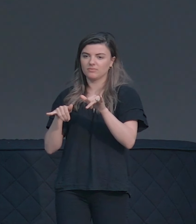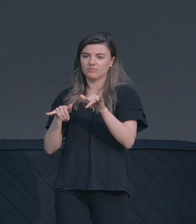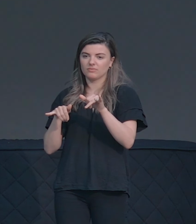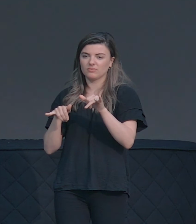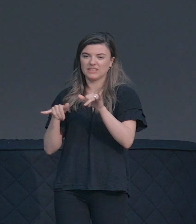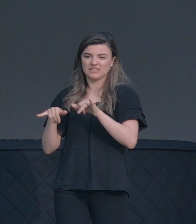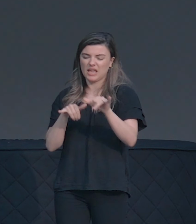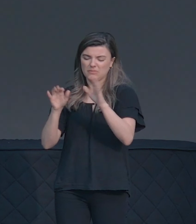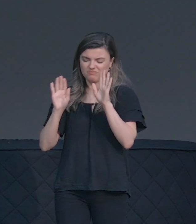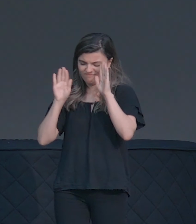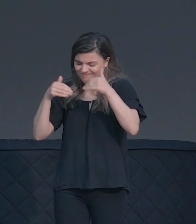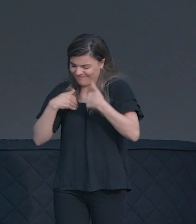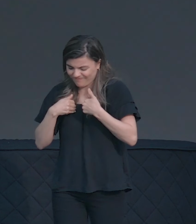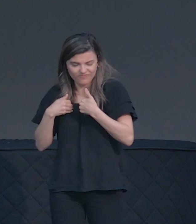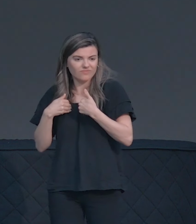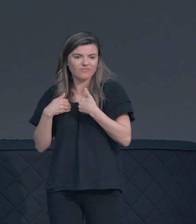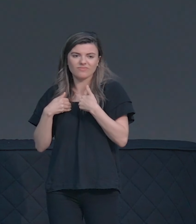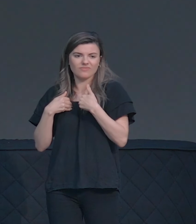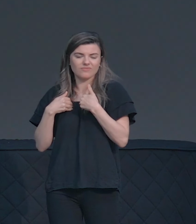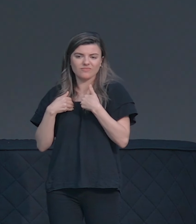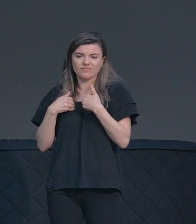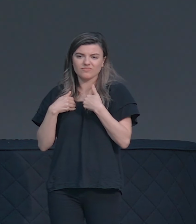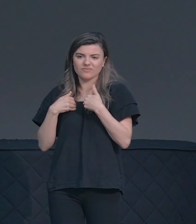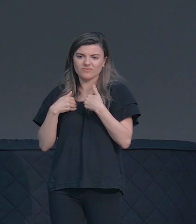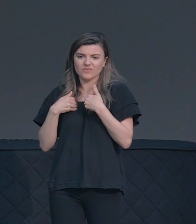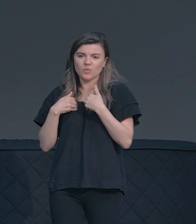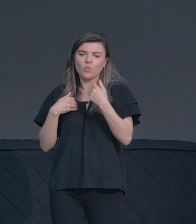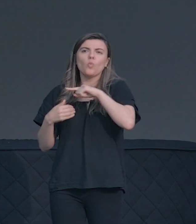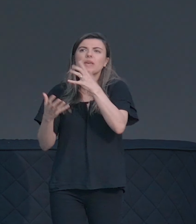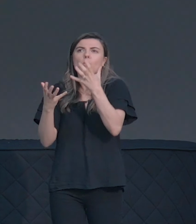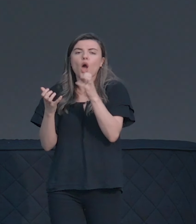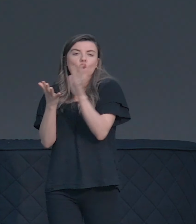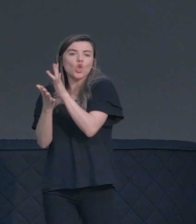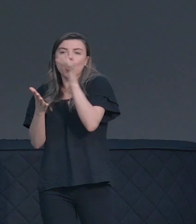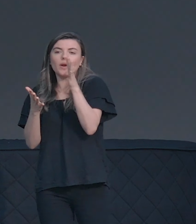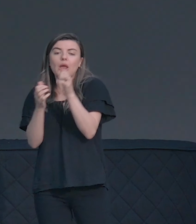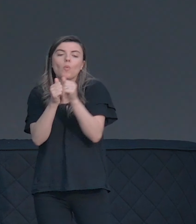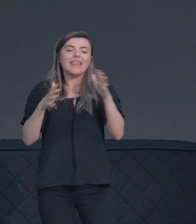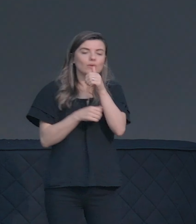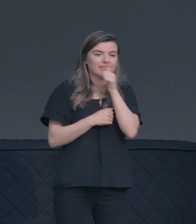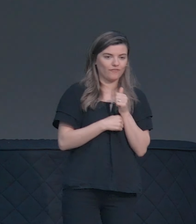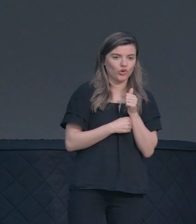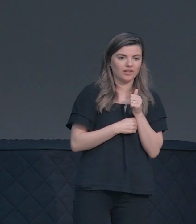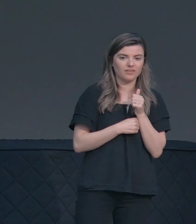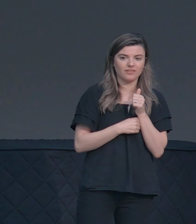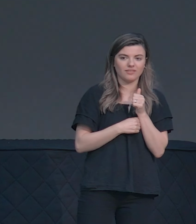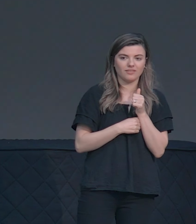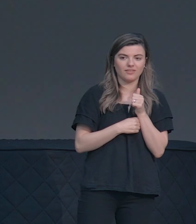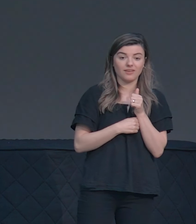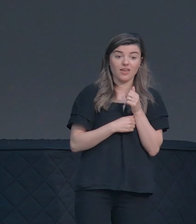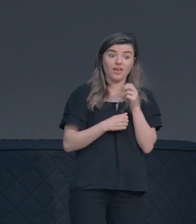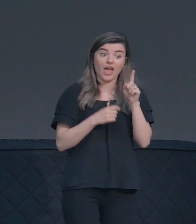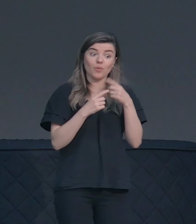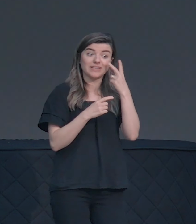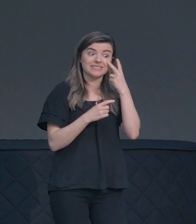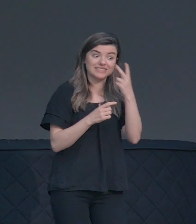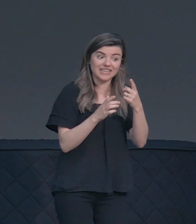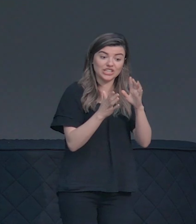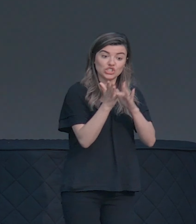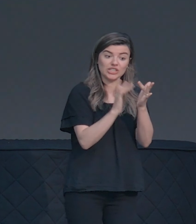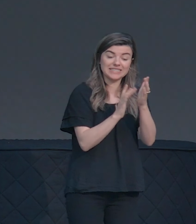self-centeredness. Glory without suffering. And as we see Jesus' temptation,